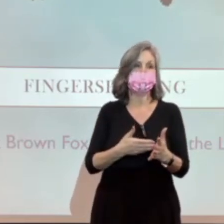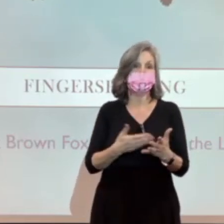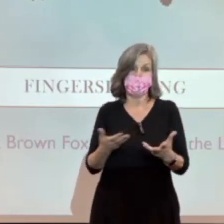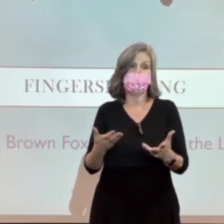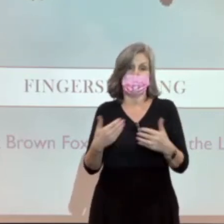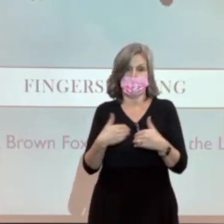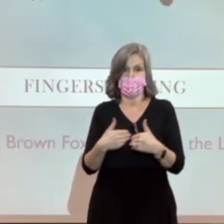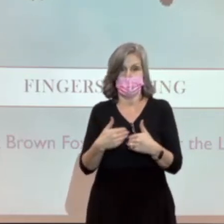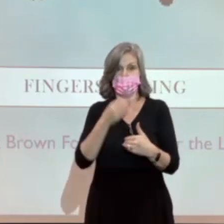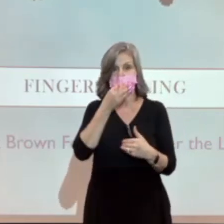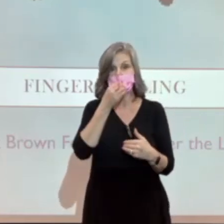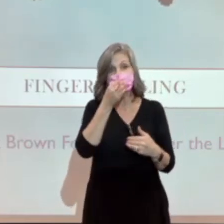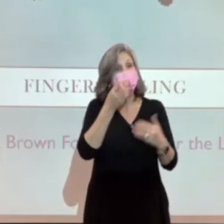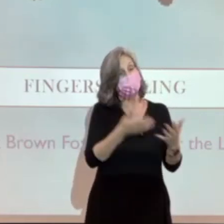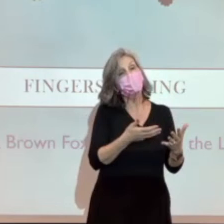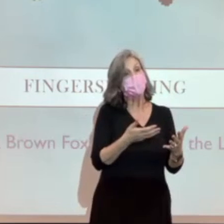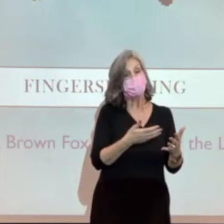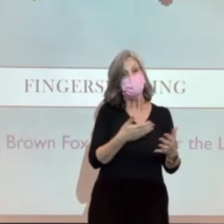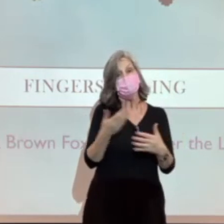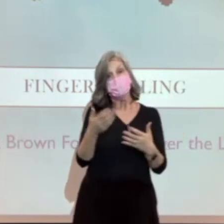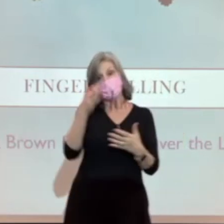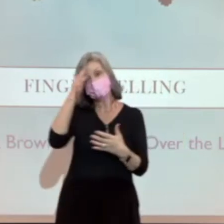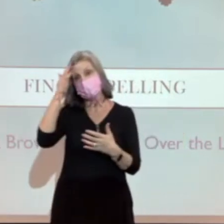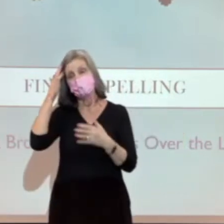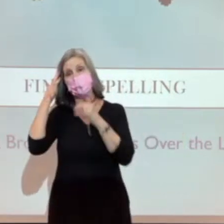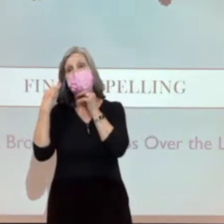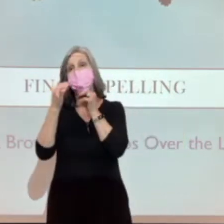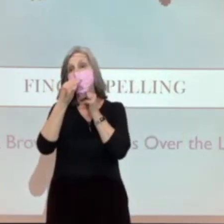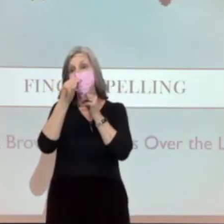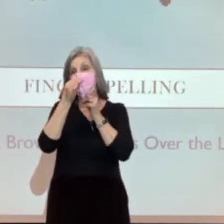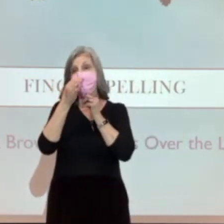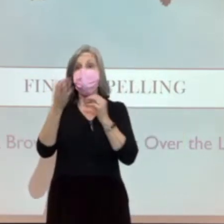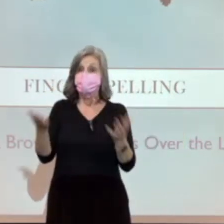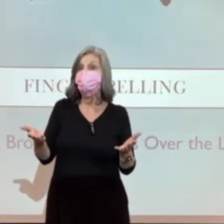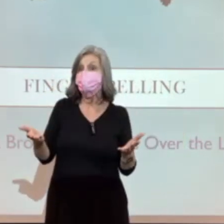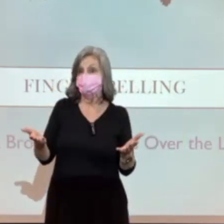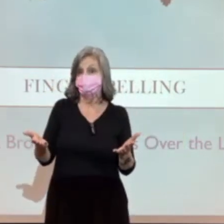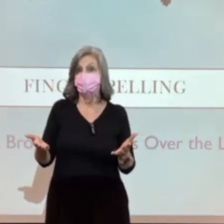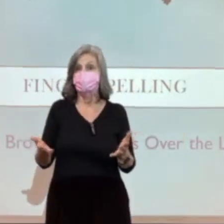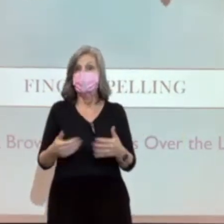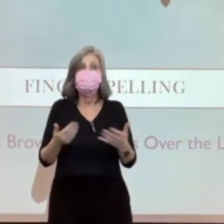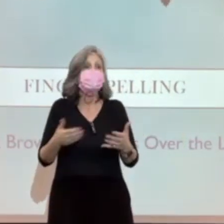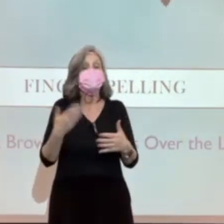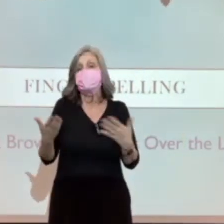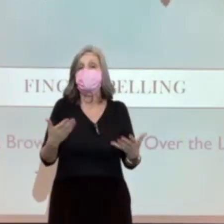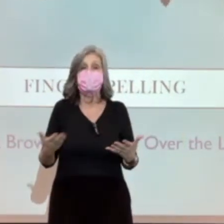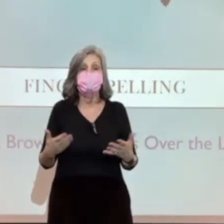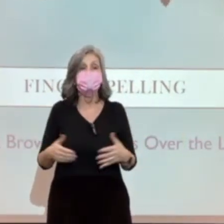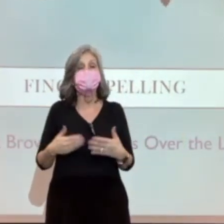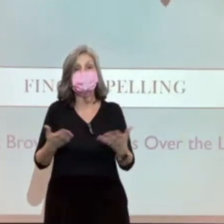than stupidity, in my opinion, right? If you don't know how to communicate with somebody, It's a huge difference, right? Ignorance is you don't know. So please